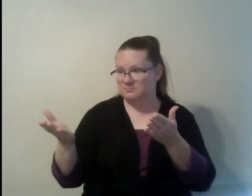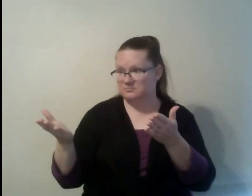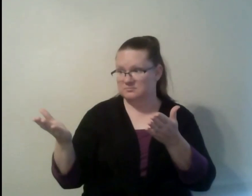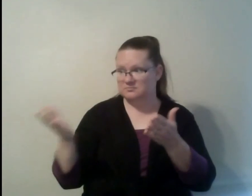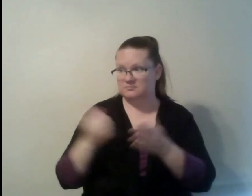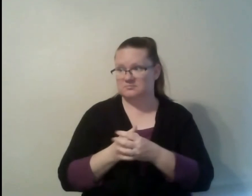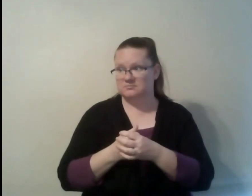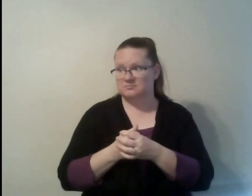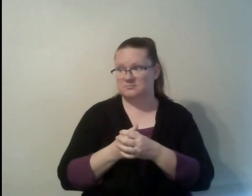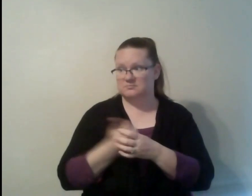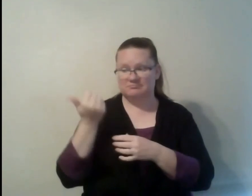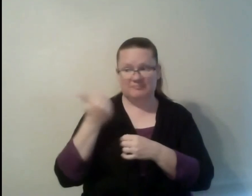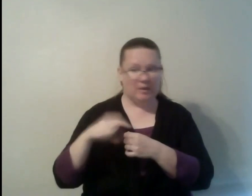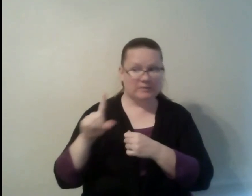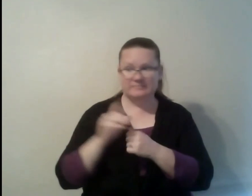from anyone?